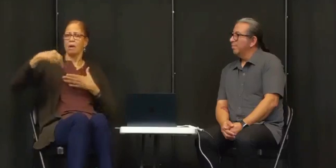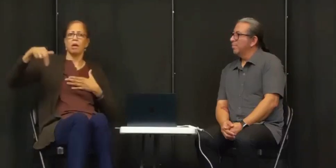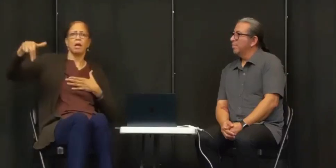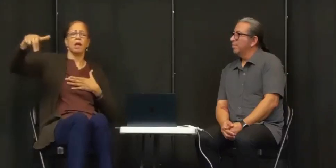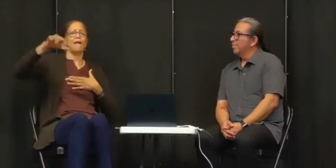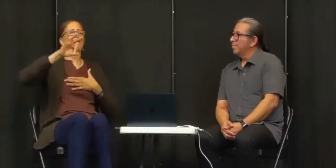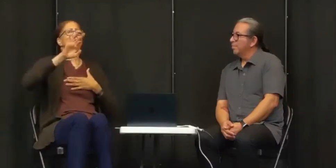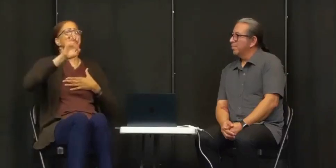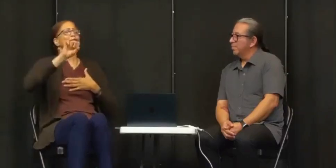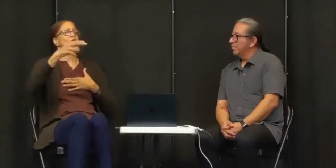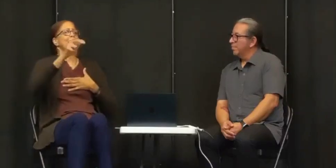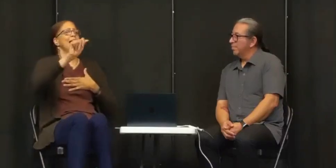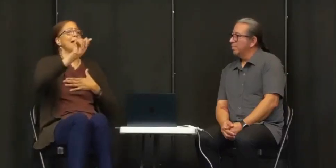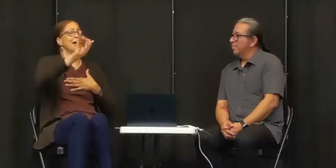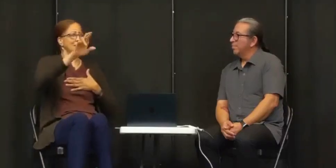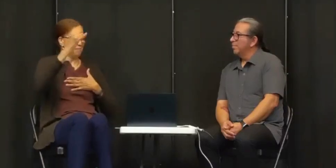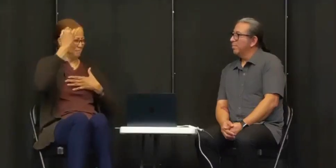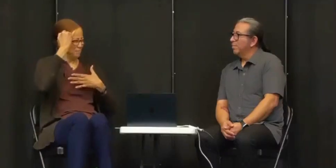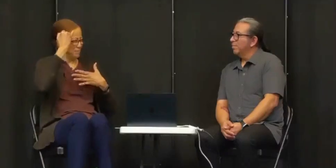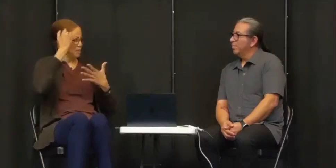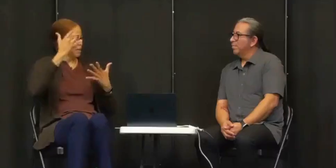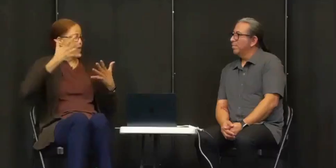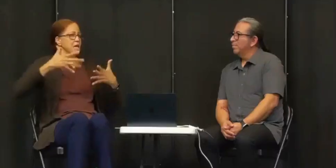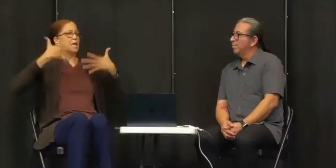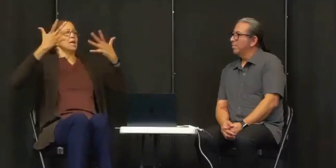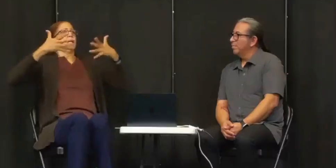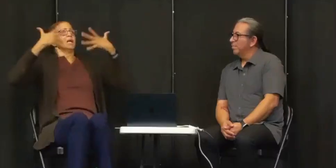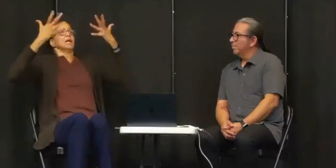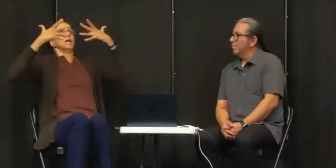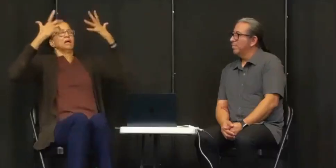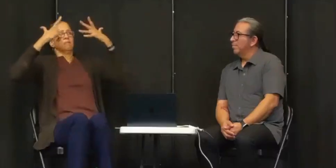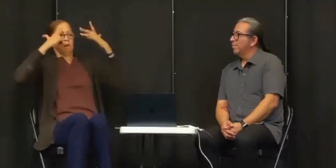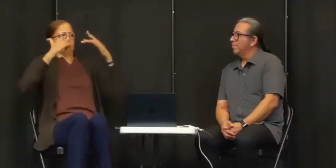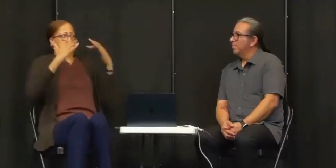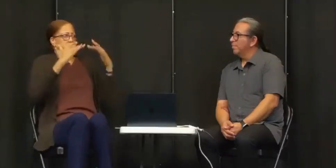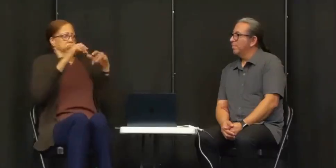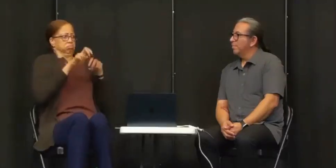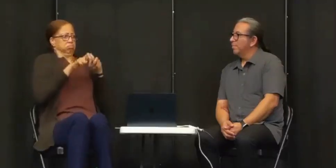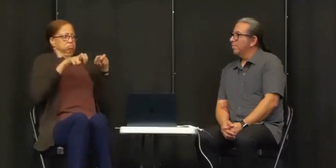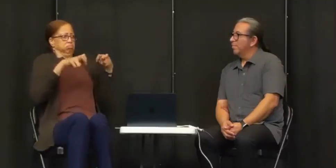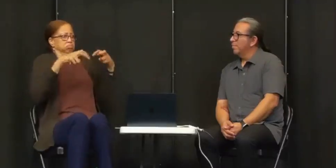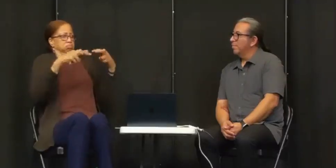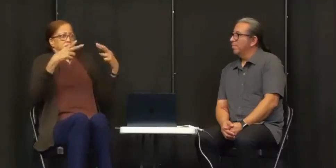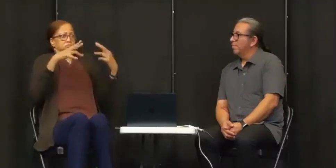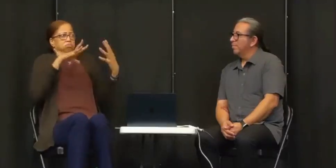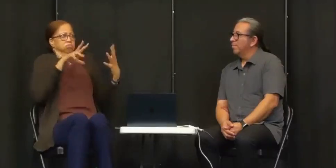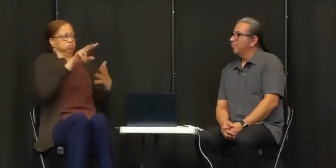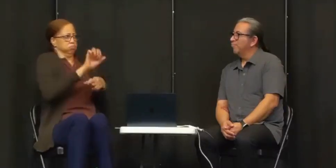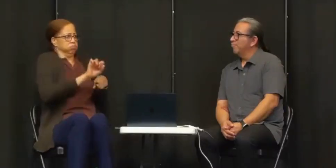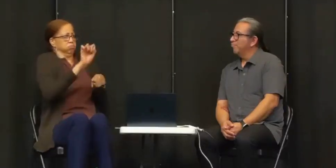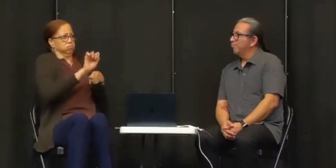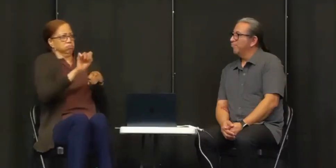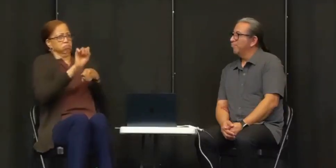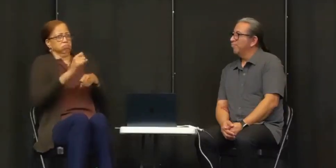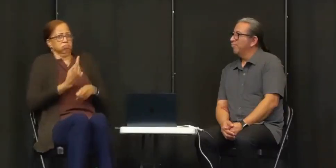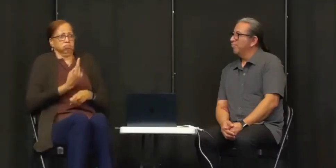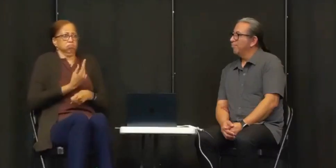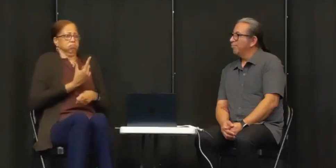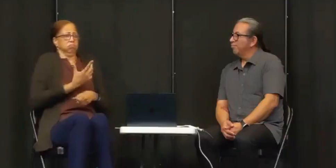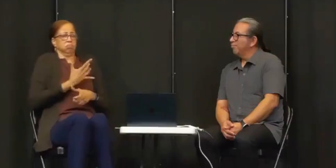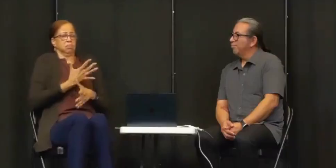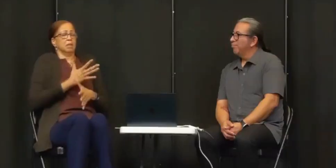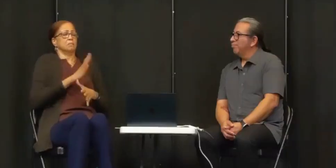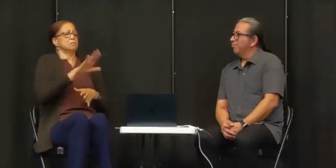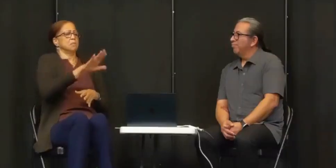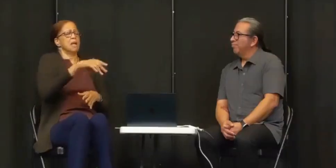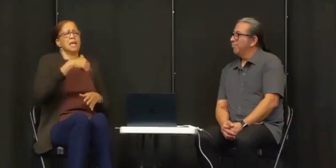need? Do I need to walk around? Do I need to go out and get some fresh air, right? Just to sort of like refresh myself because it's getting a bit intense trying to do all